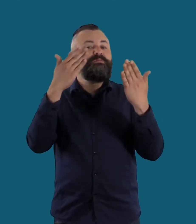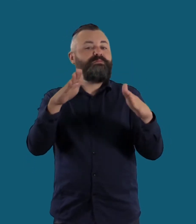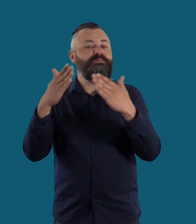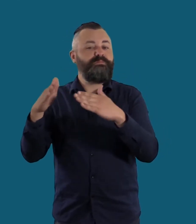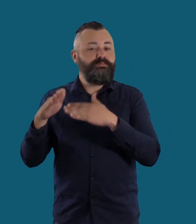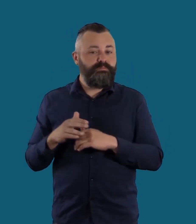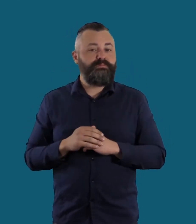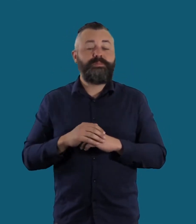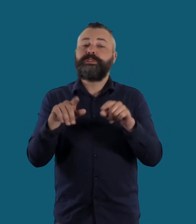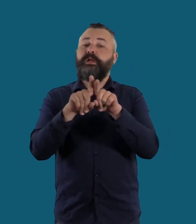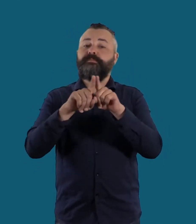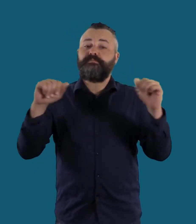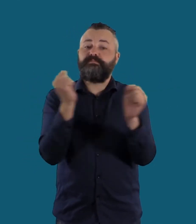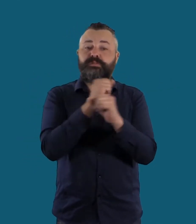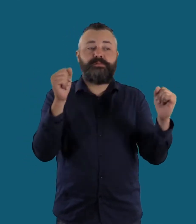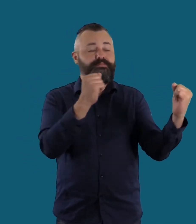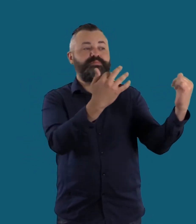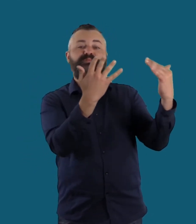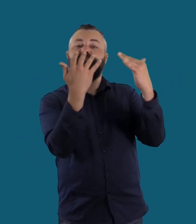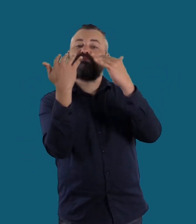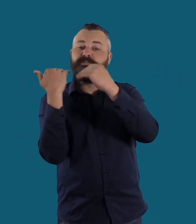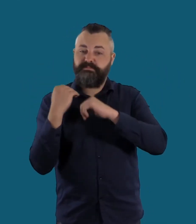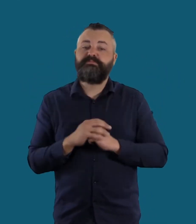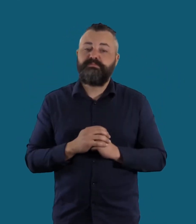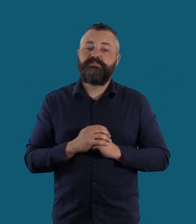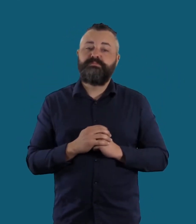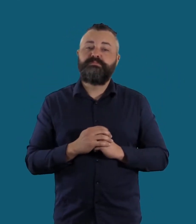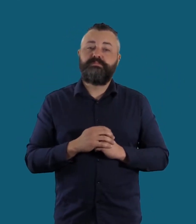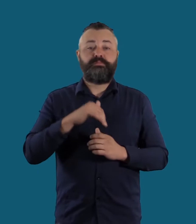Chemical spills from an accident or even a terrorist attack.